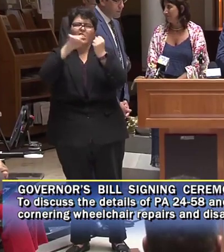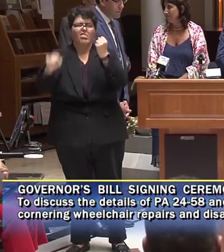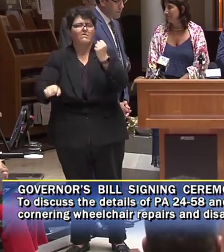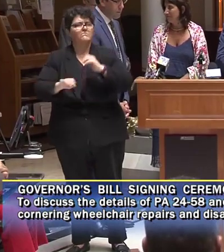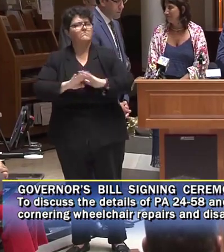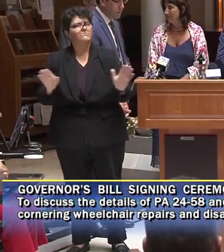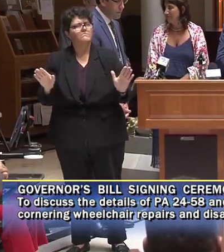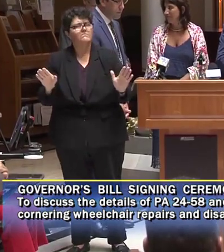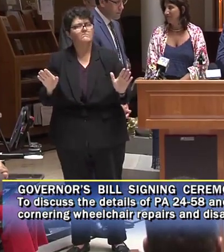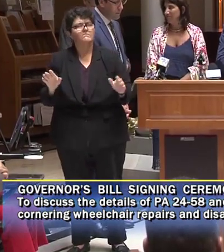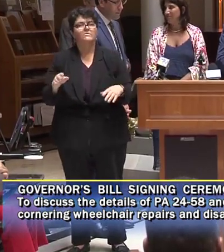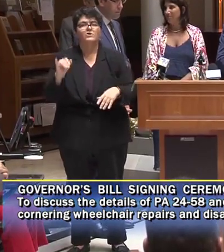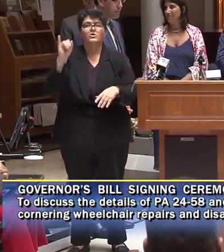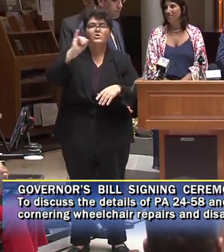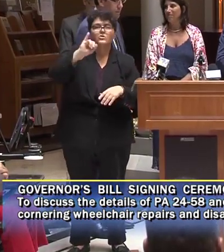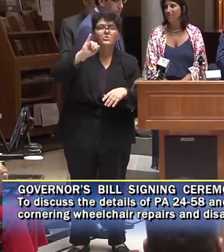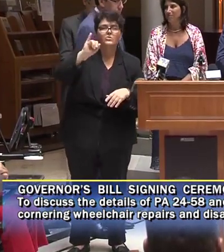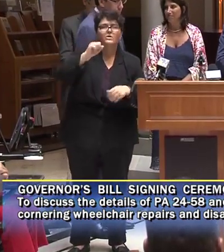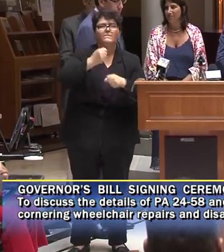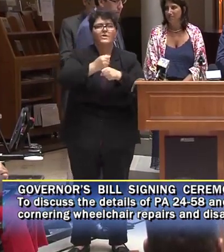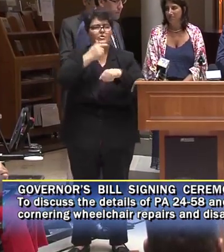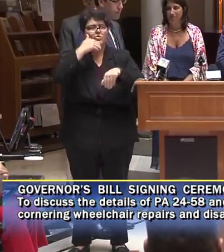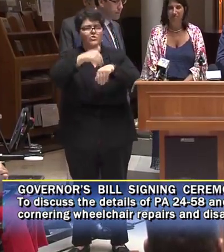shipping processes are complete.